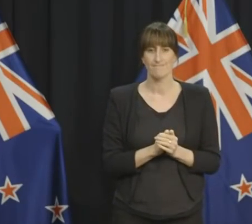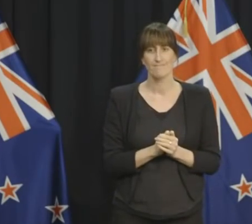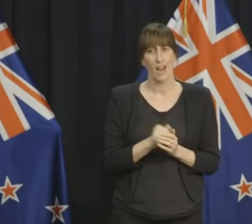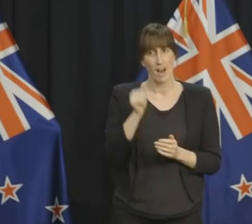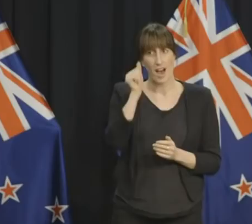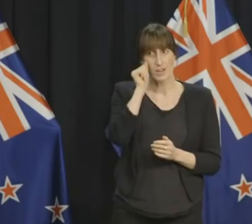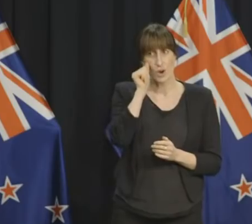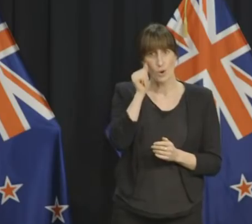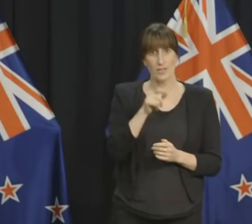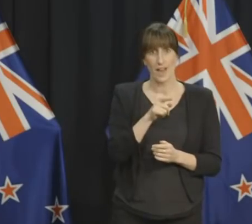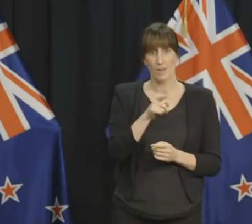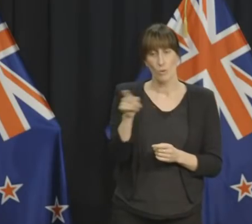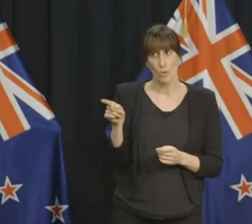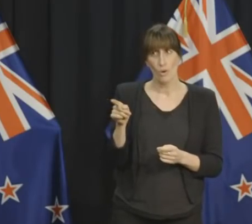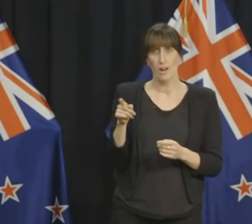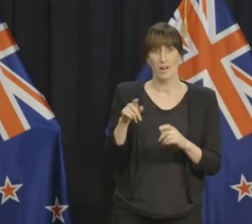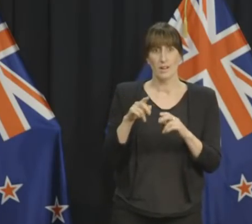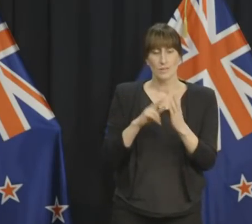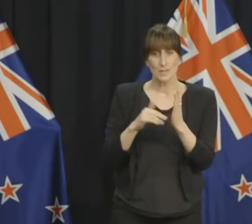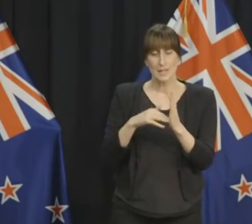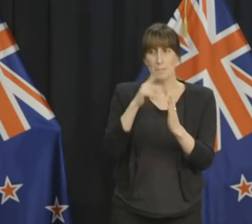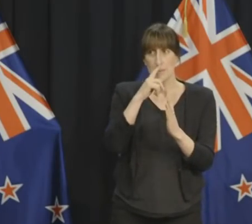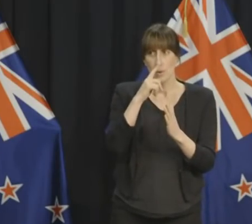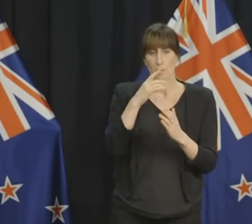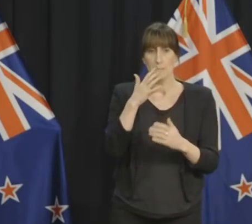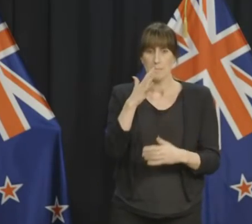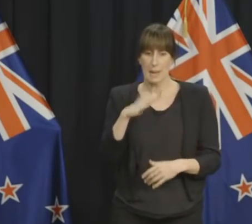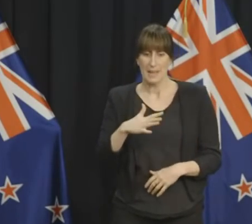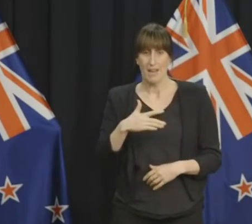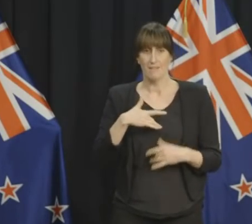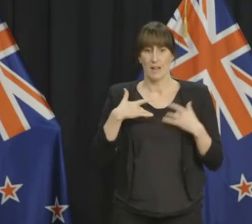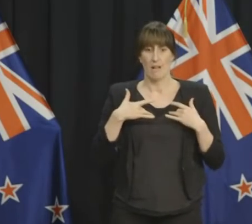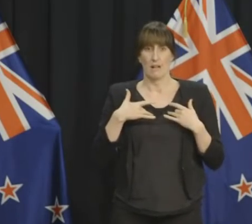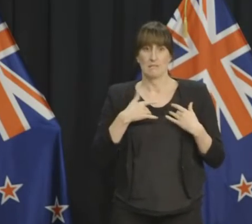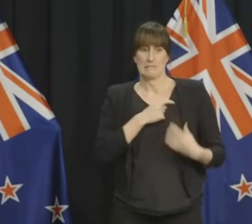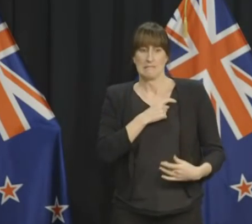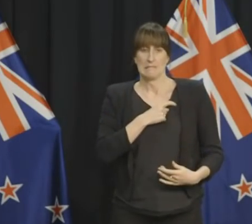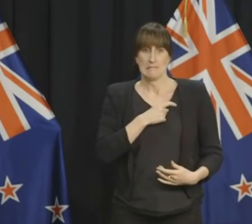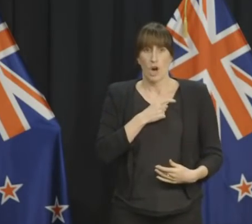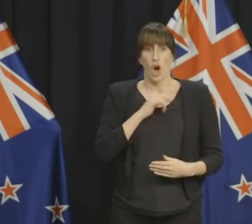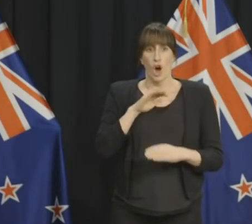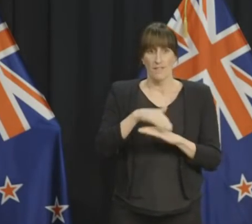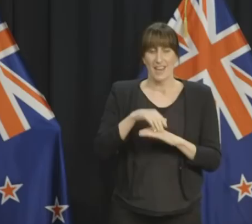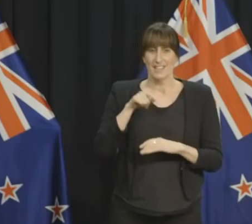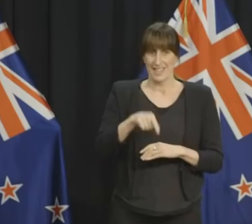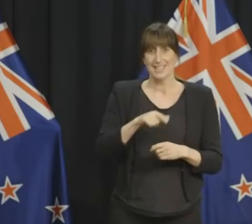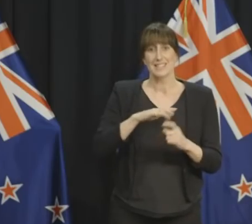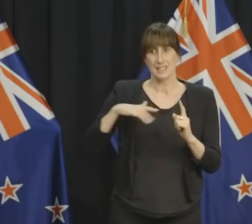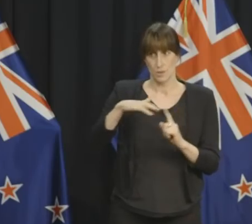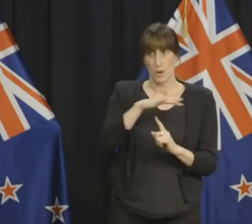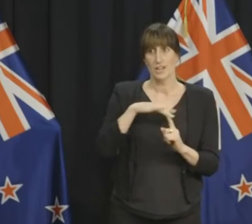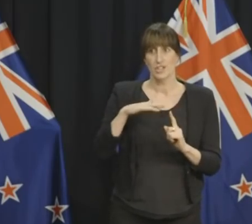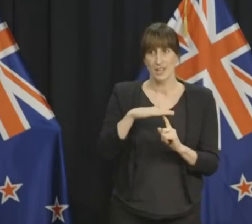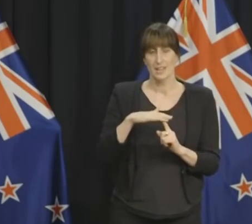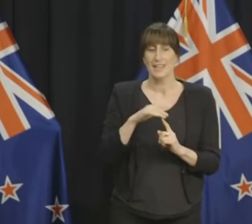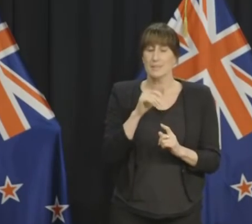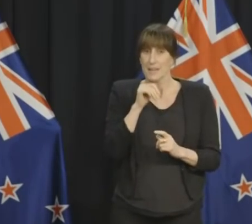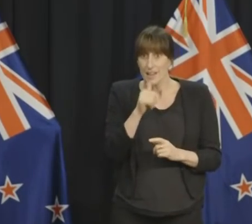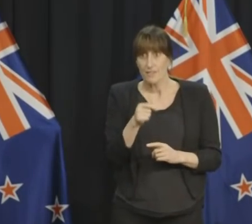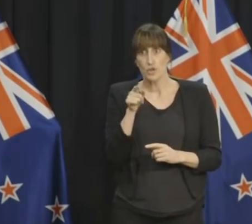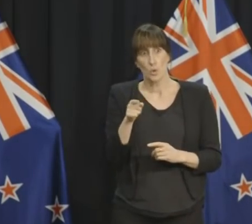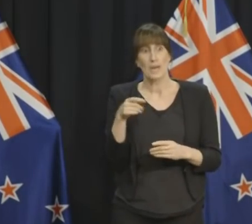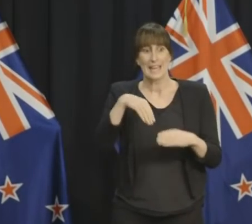million, particularly those that may have been in that area at the time. A reminder that our first line of defence